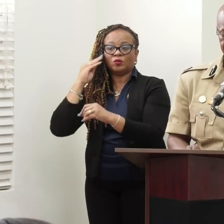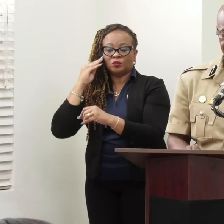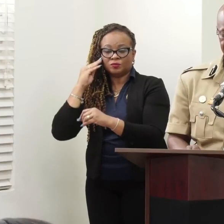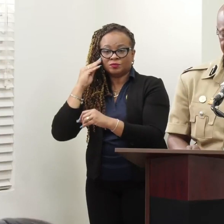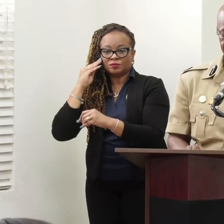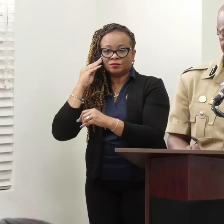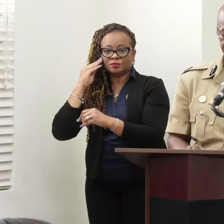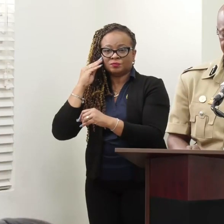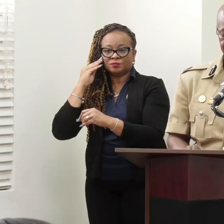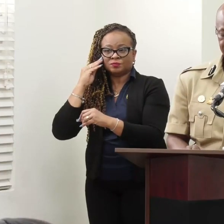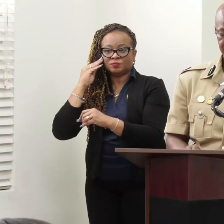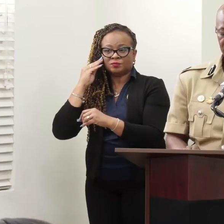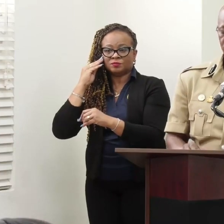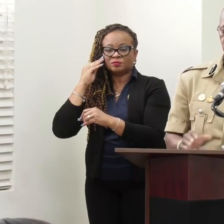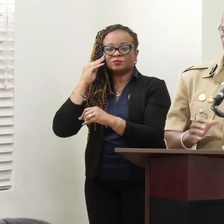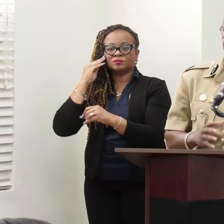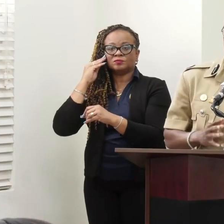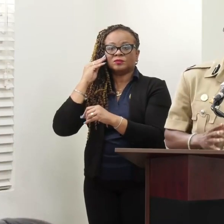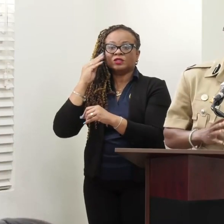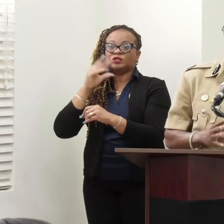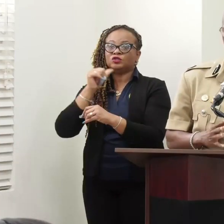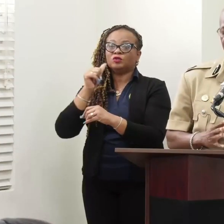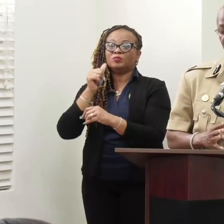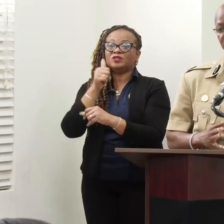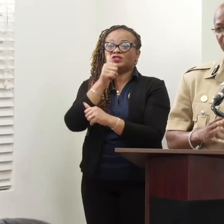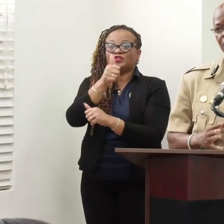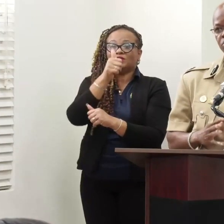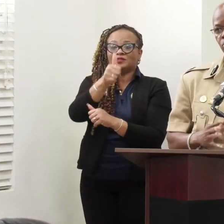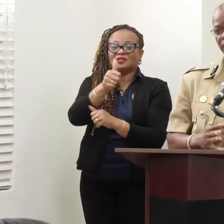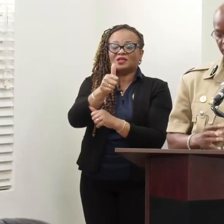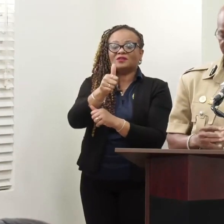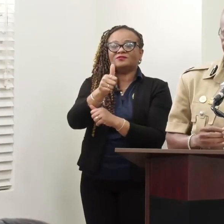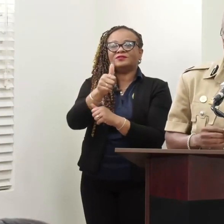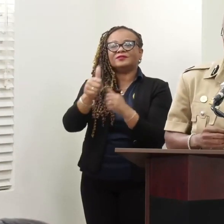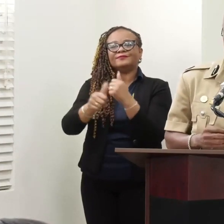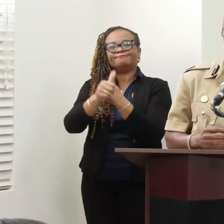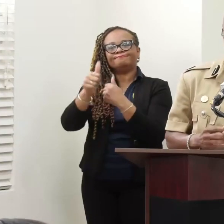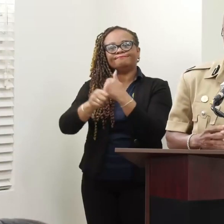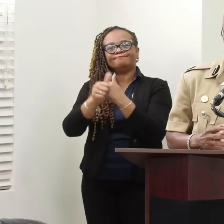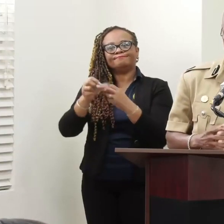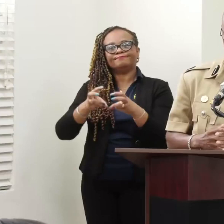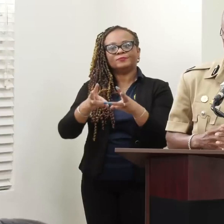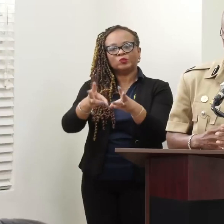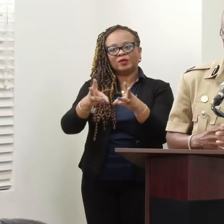plaît. Do not put yourselves in harm's way.